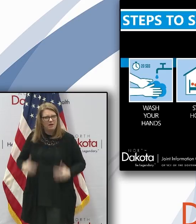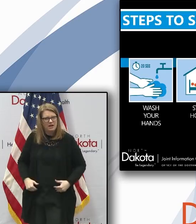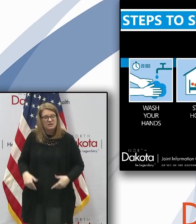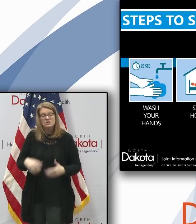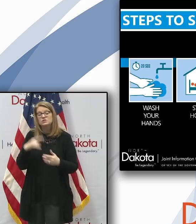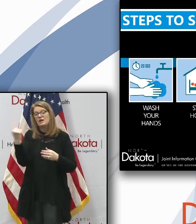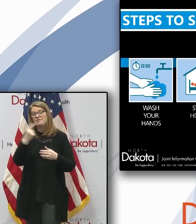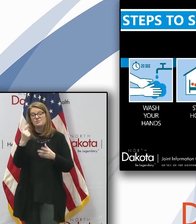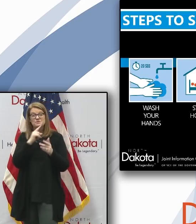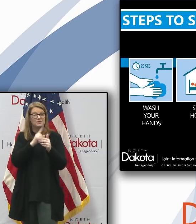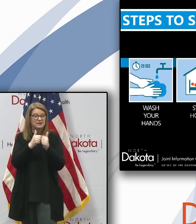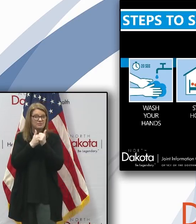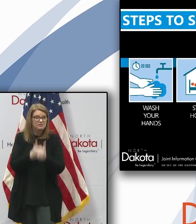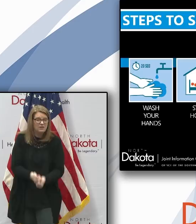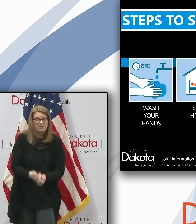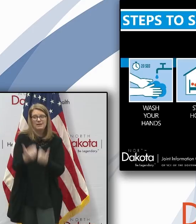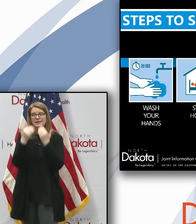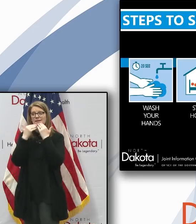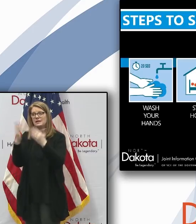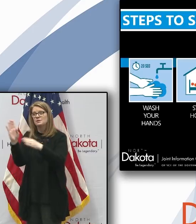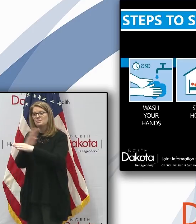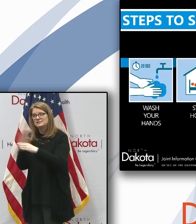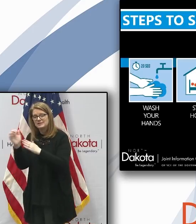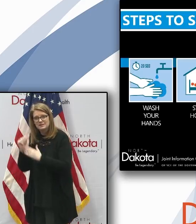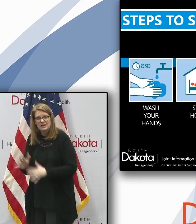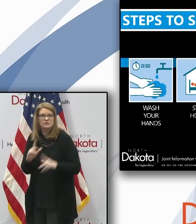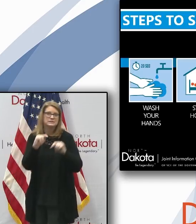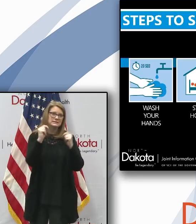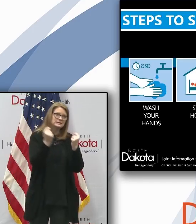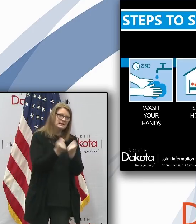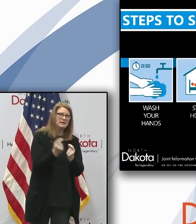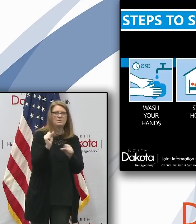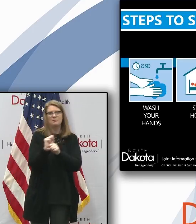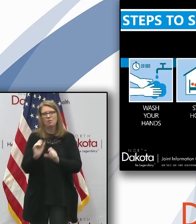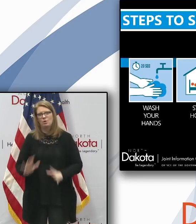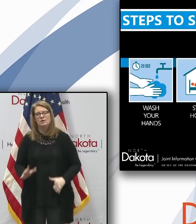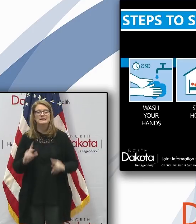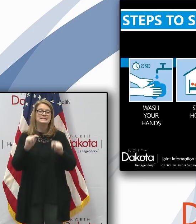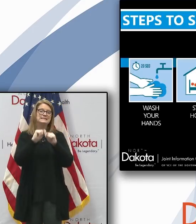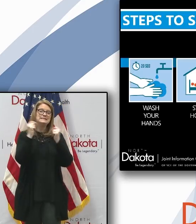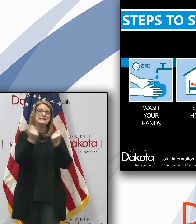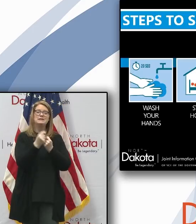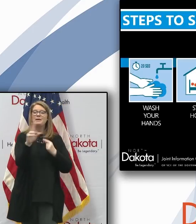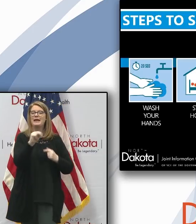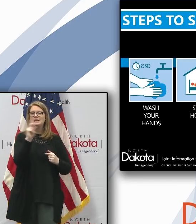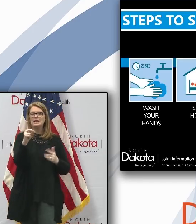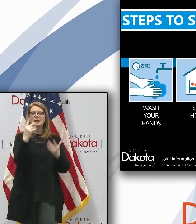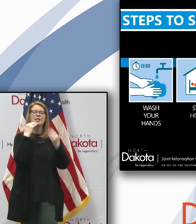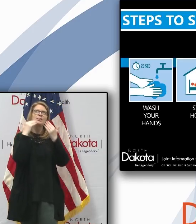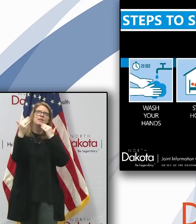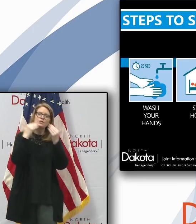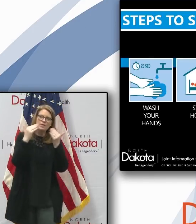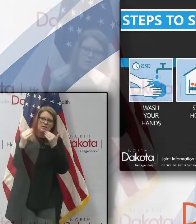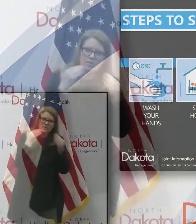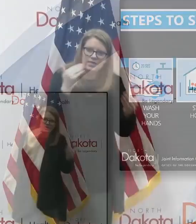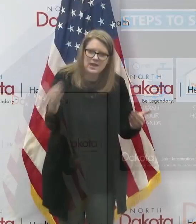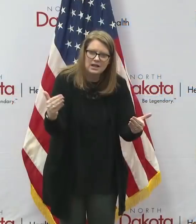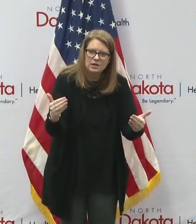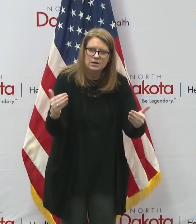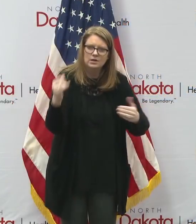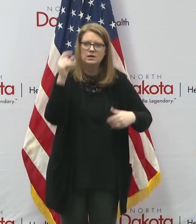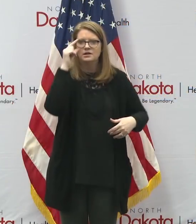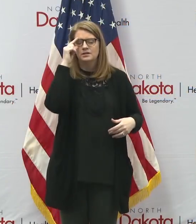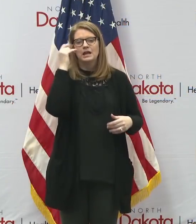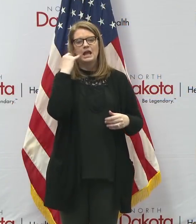couple of weeks. Thanks to the business leaders, thanks to the team members, the employees, thanks to Team ND, thank you. If you haven't been practicing